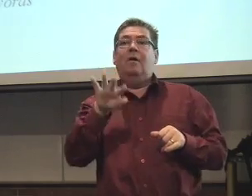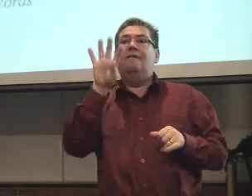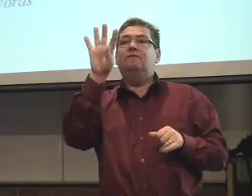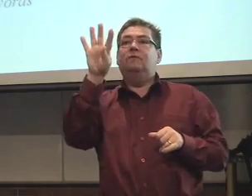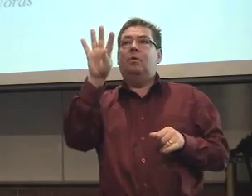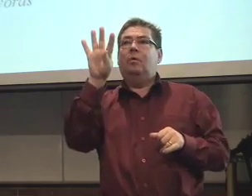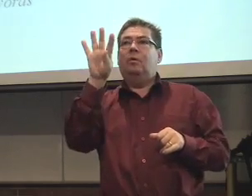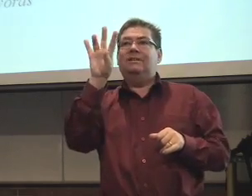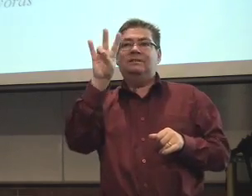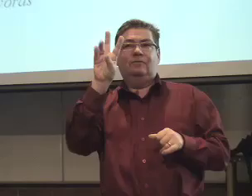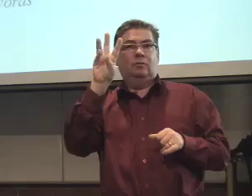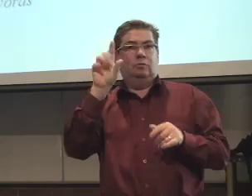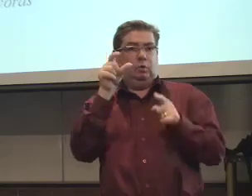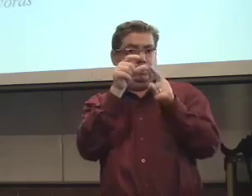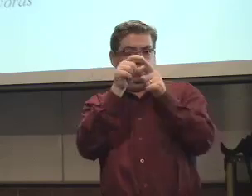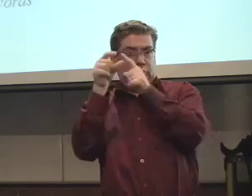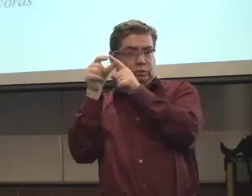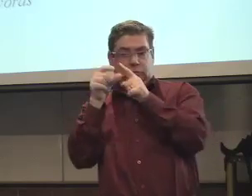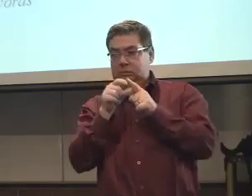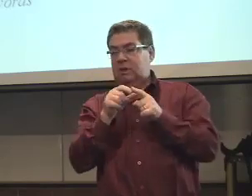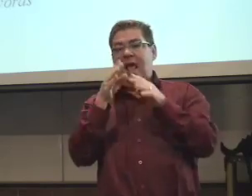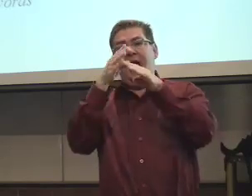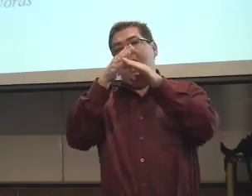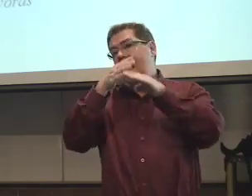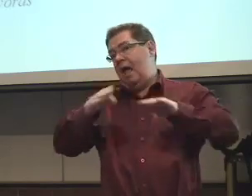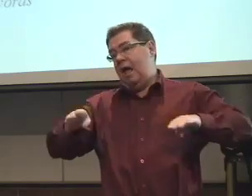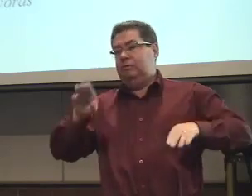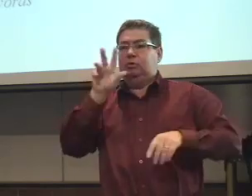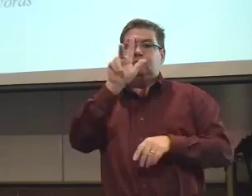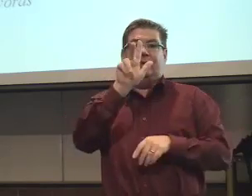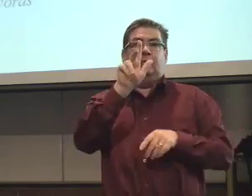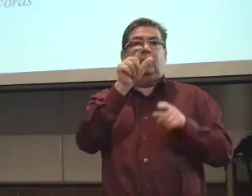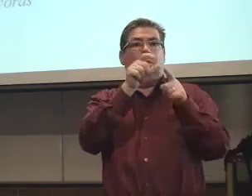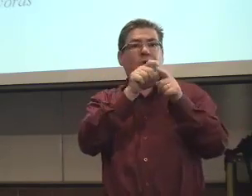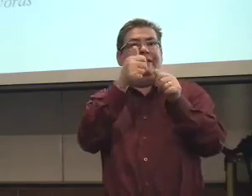47 words, an average of 23 words per sentence.